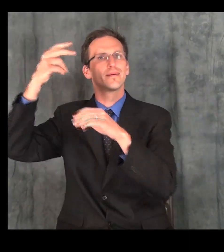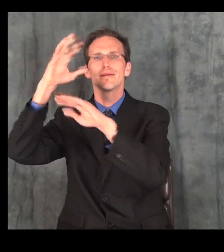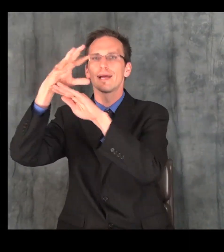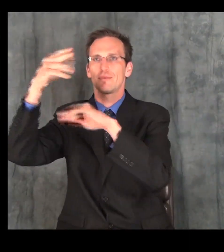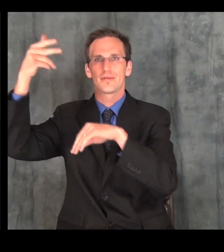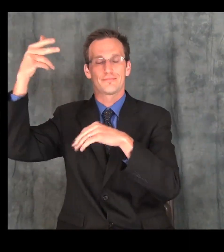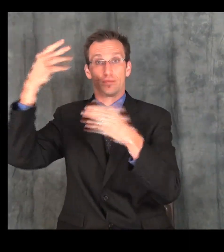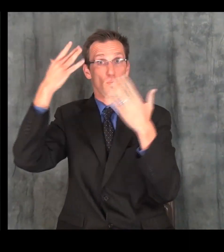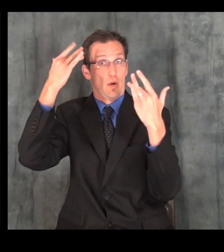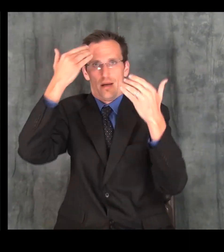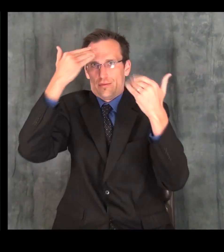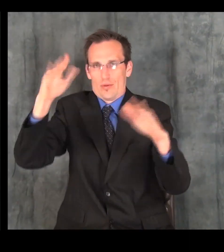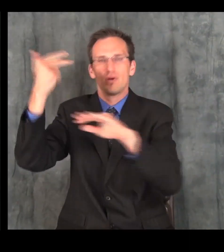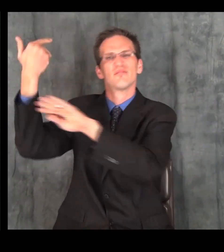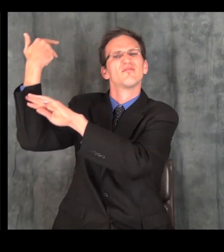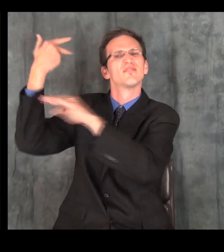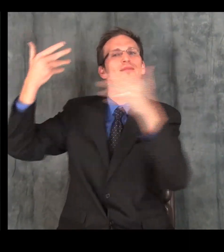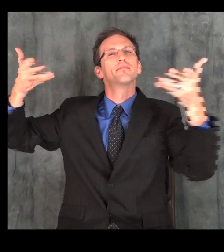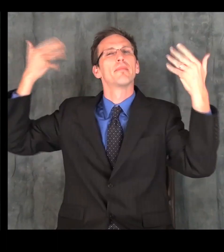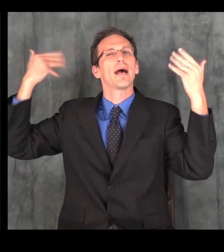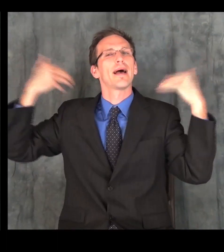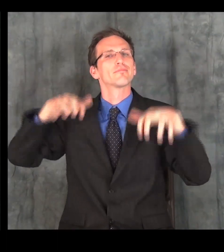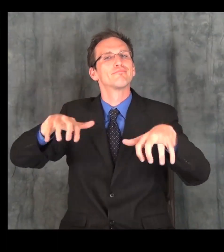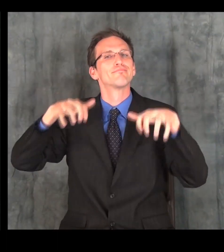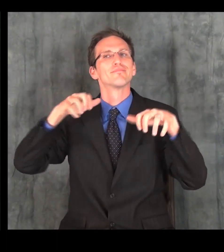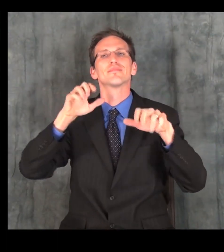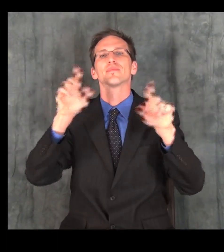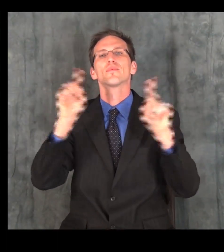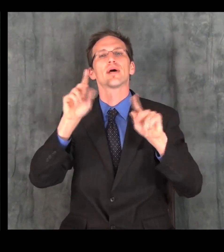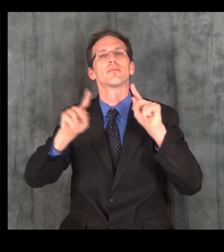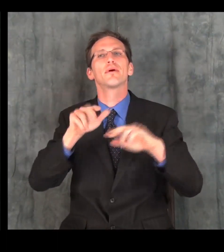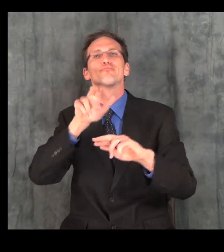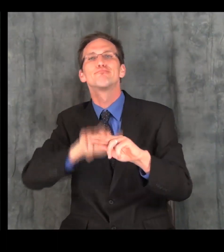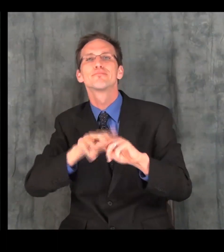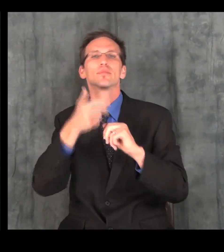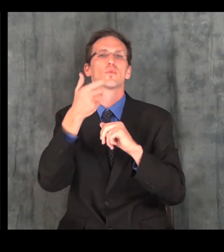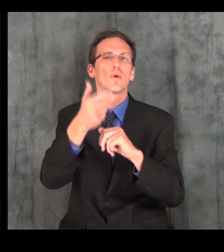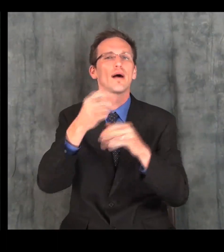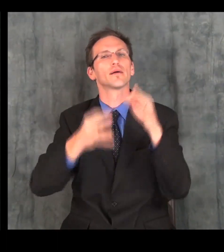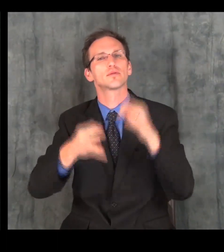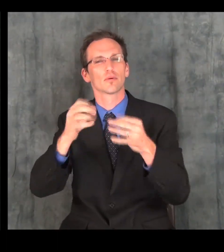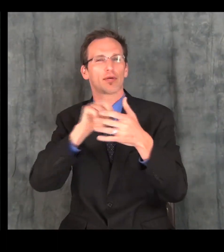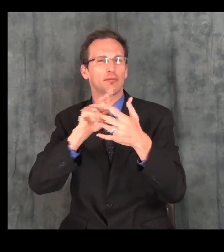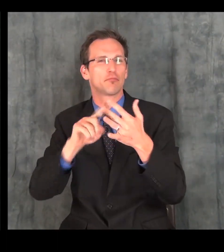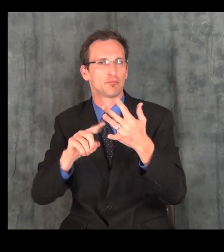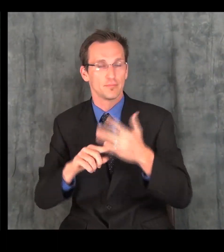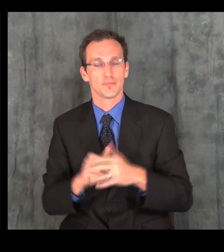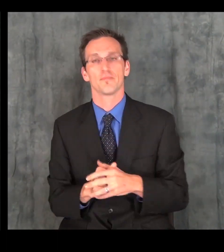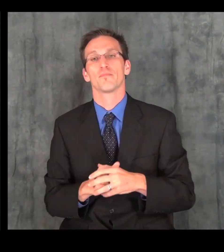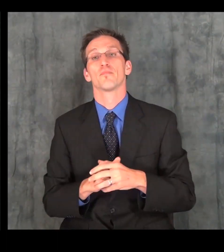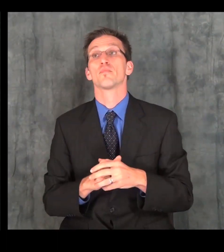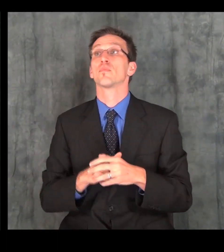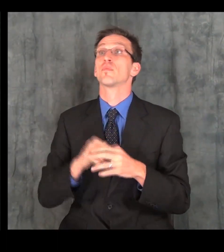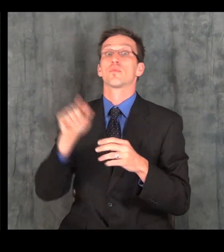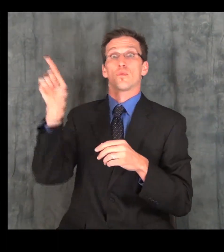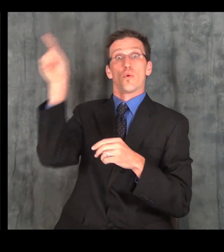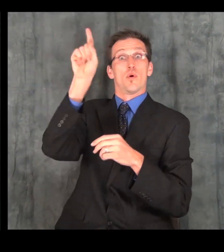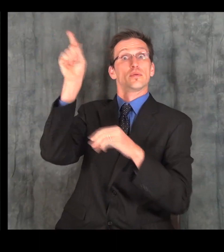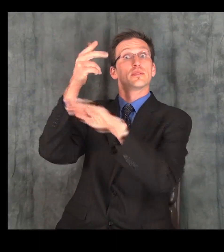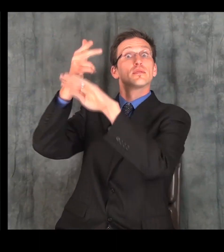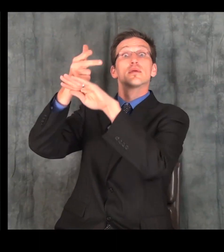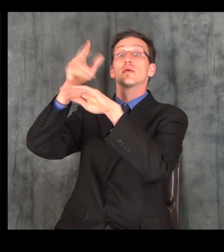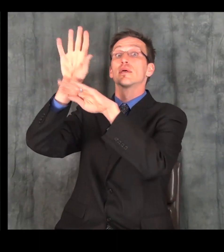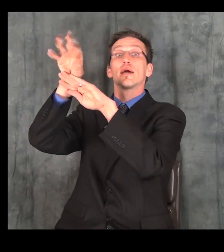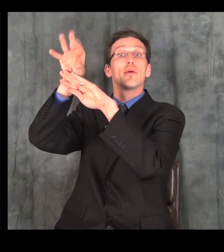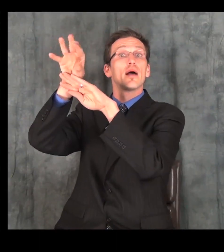on the public gallery, so where people sit behind the bar tables. These cameras could not be